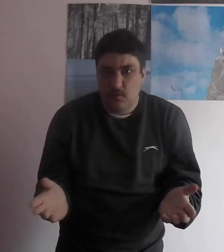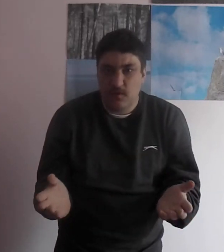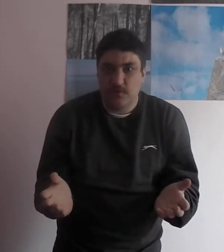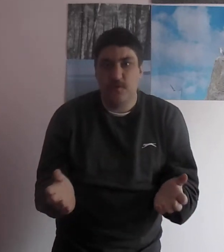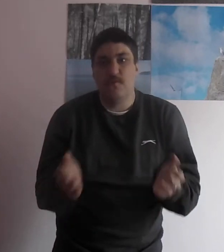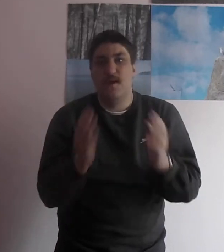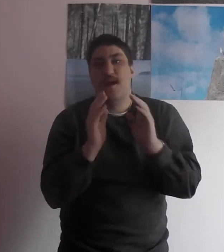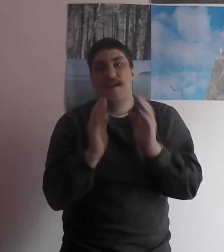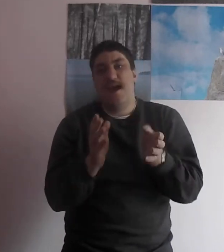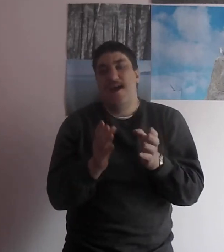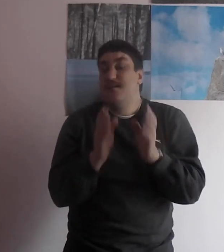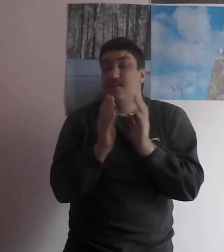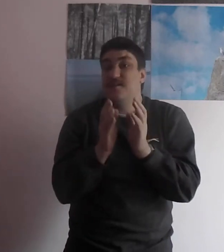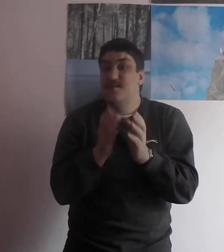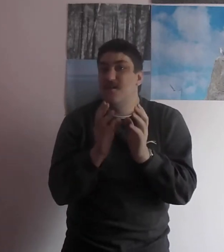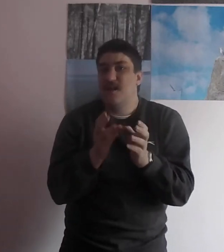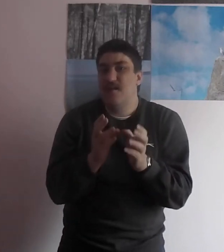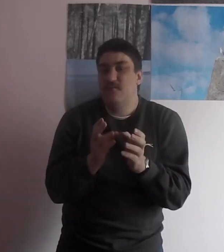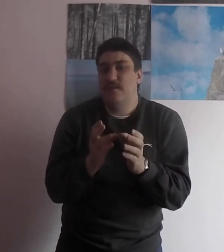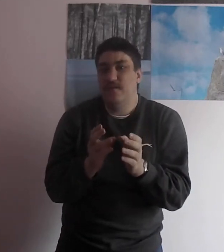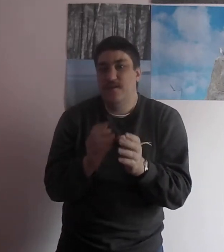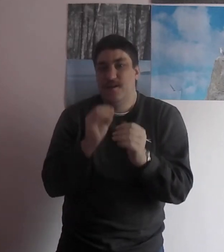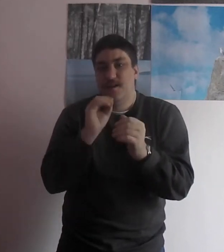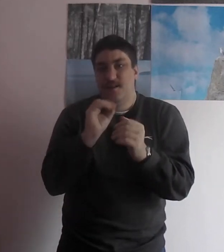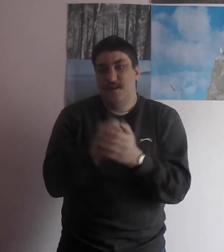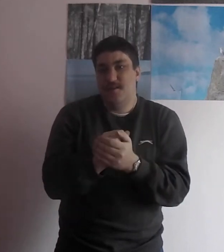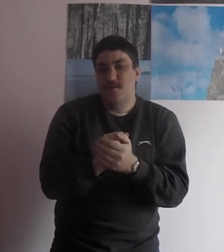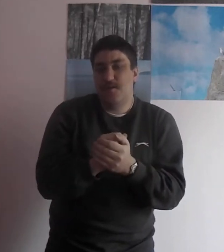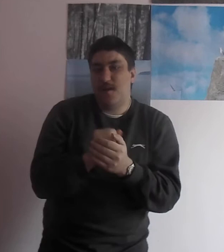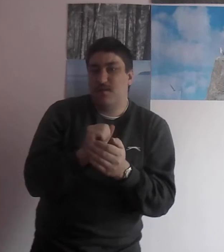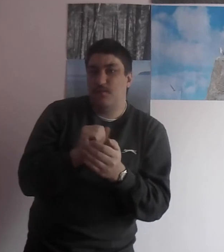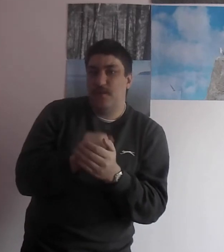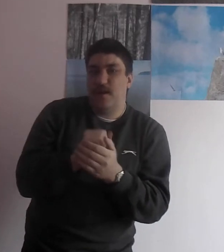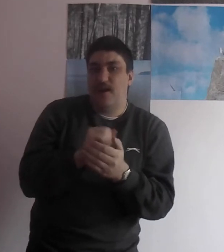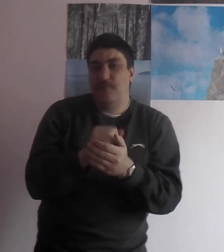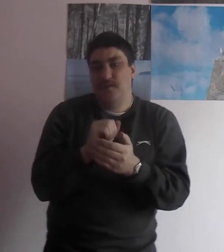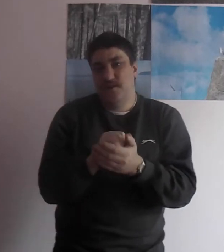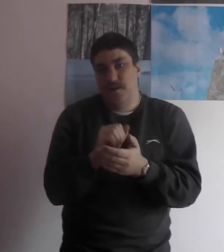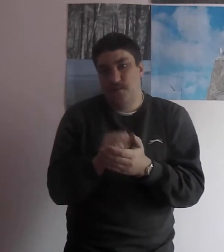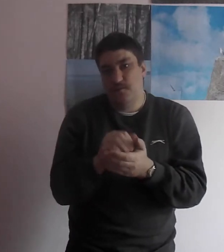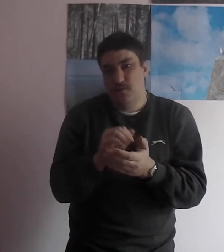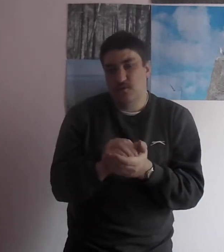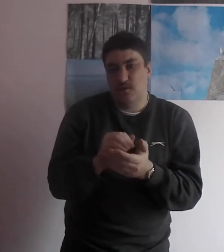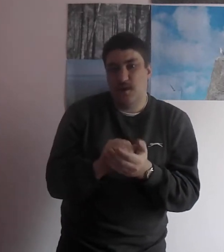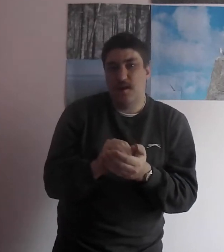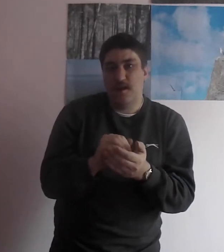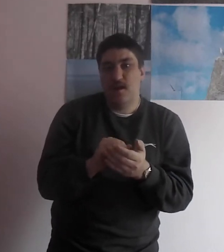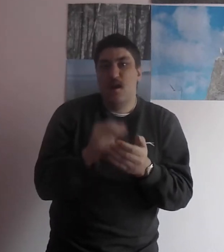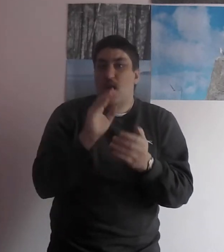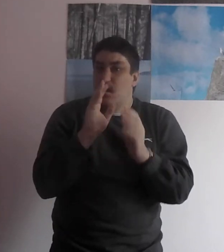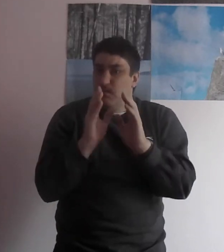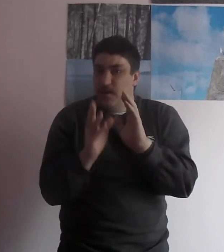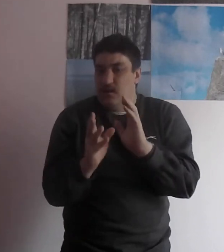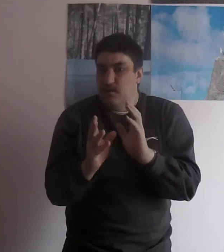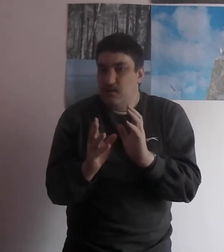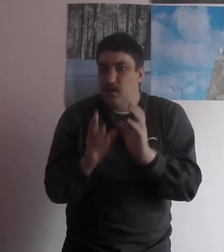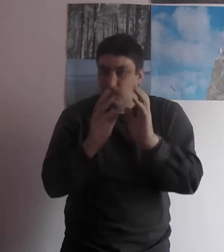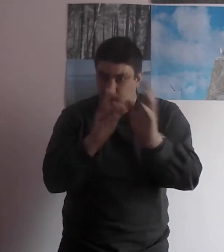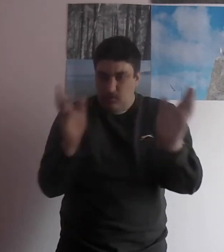and 2. Yeah, this is not a game review. This is talking about something that I've been doing with Portal lately. Because on Portal 2